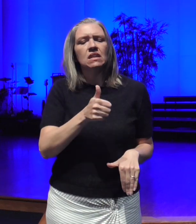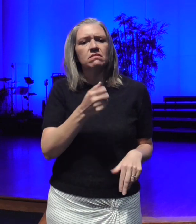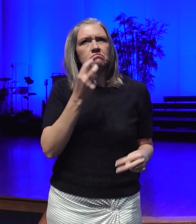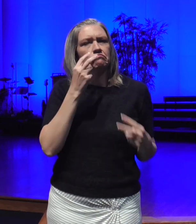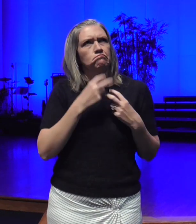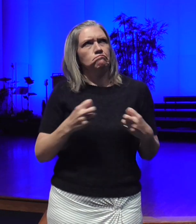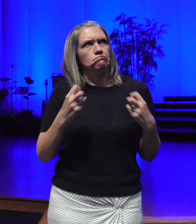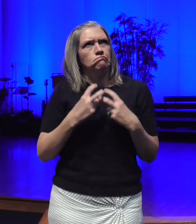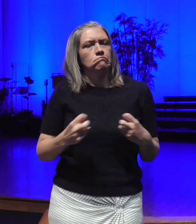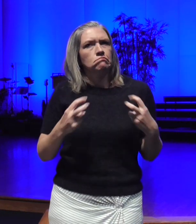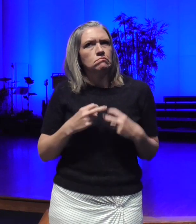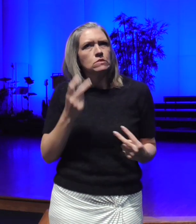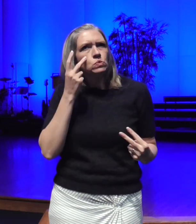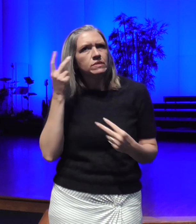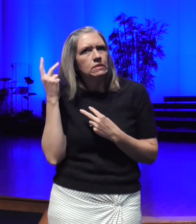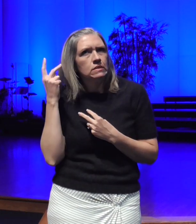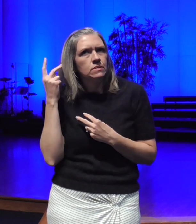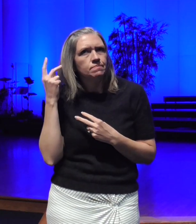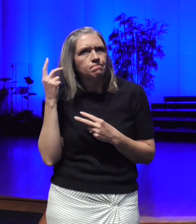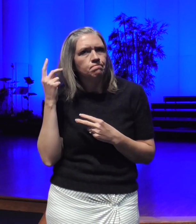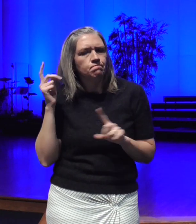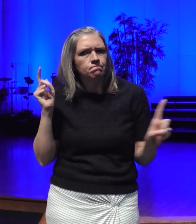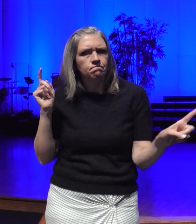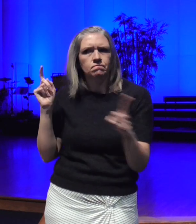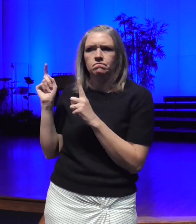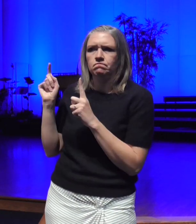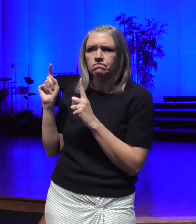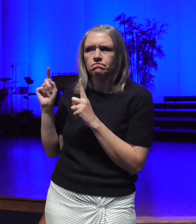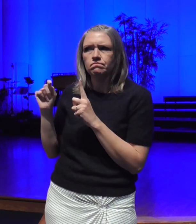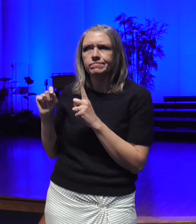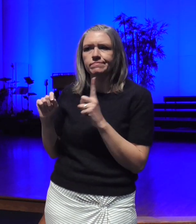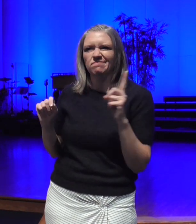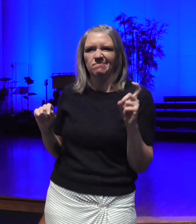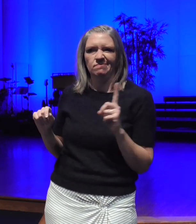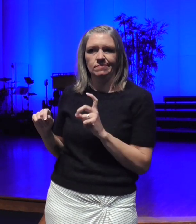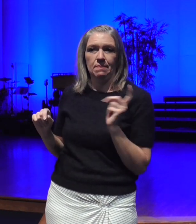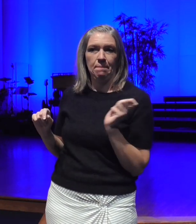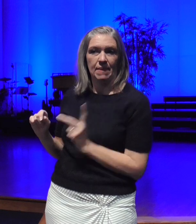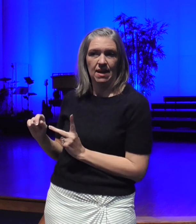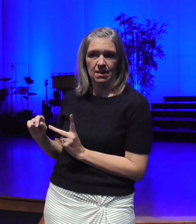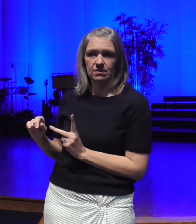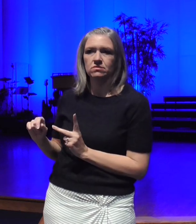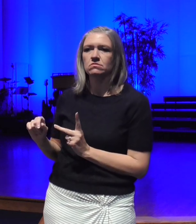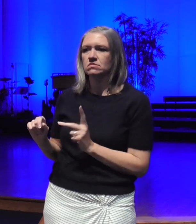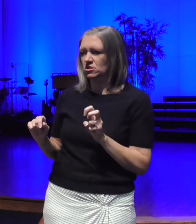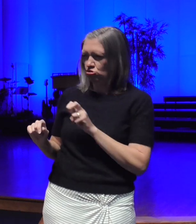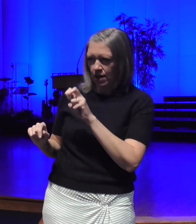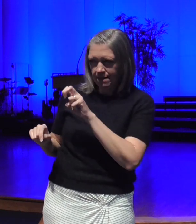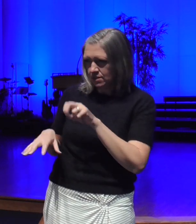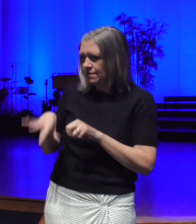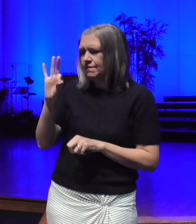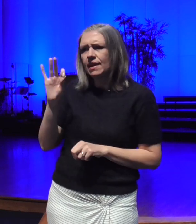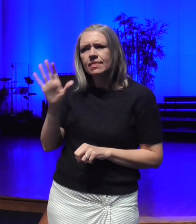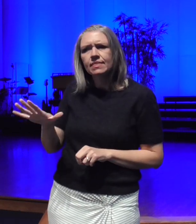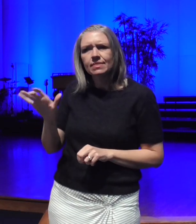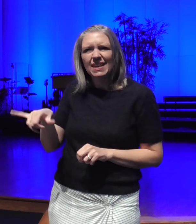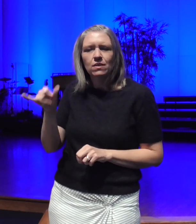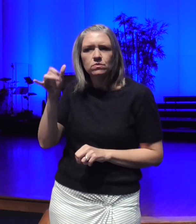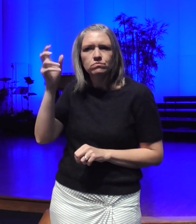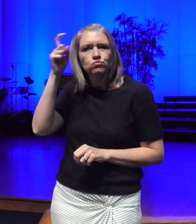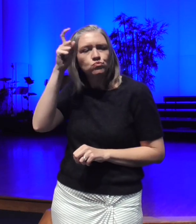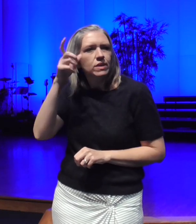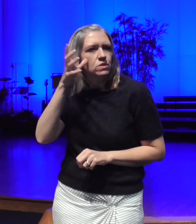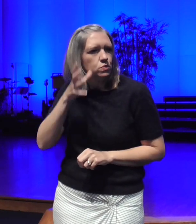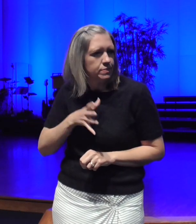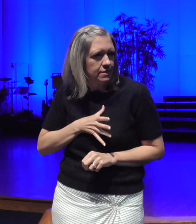reflecting back, and he turns around. And he goes back and he travels to find the wise woman.